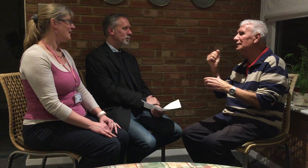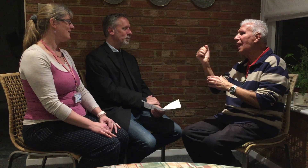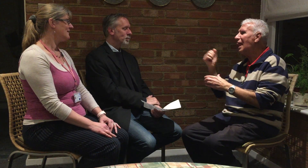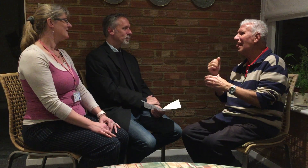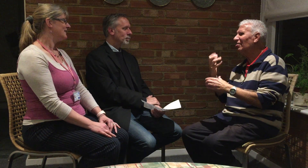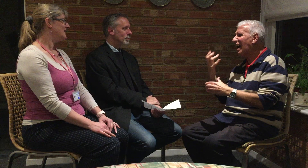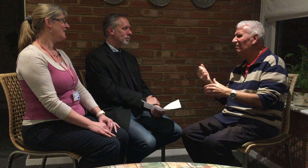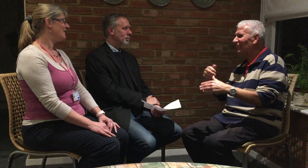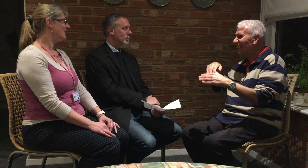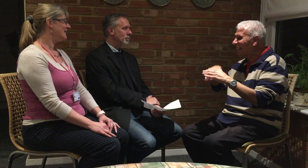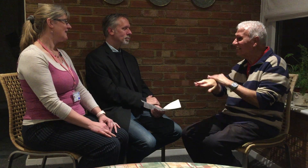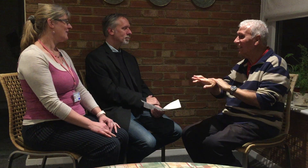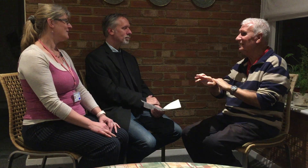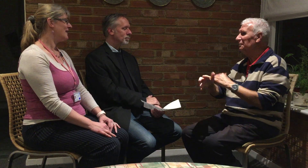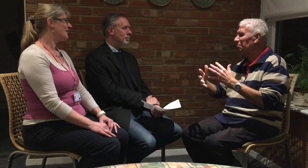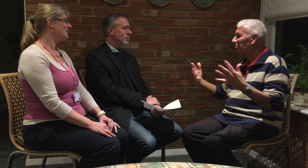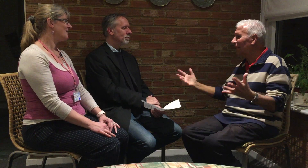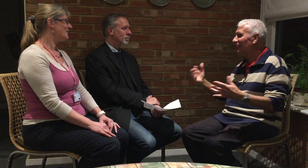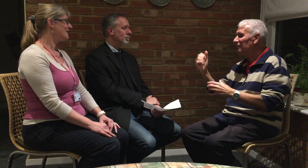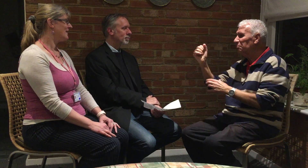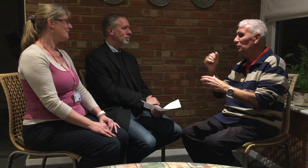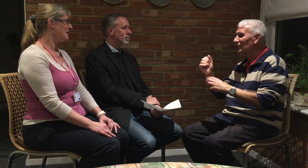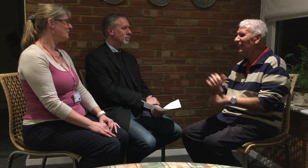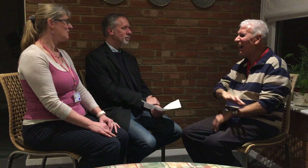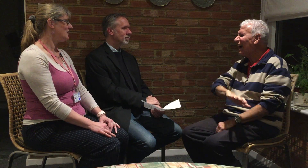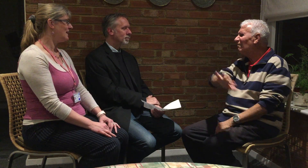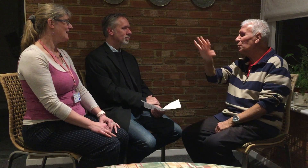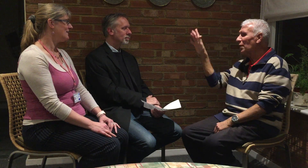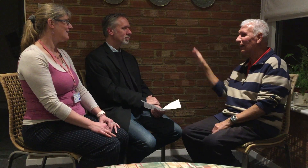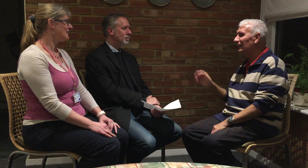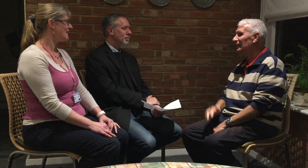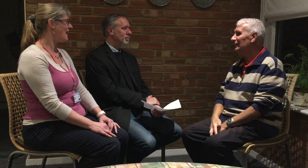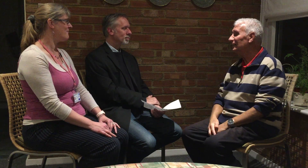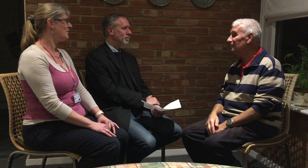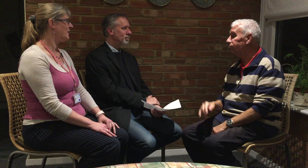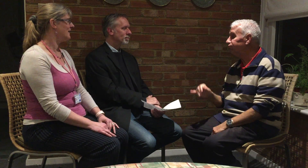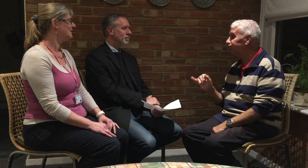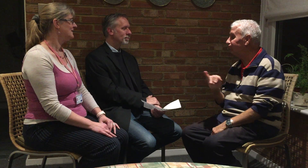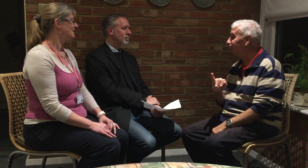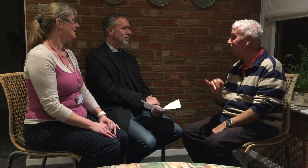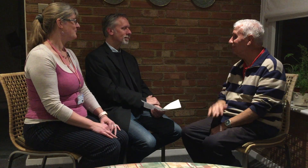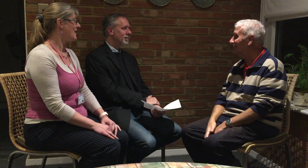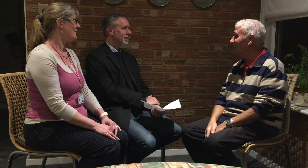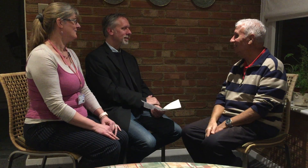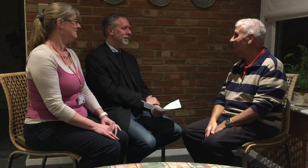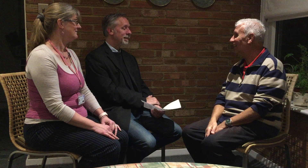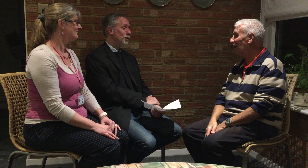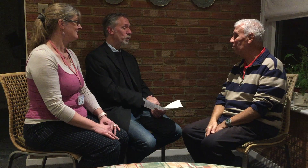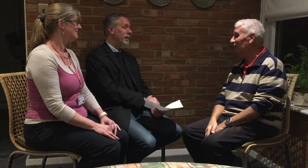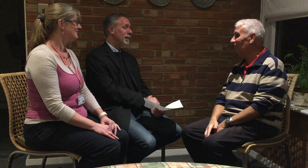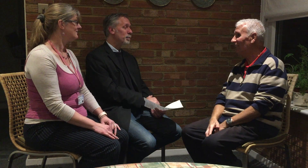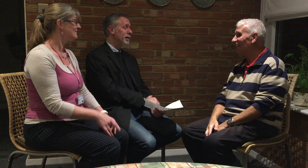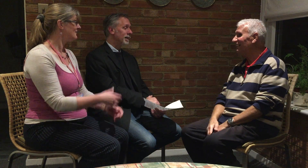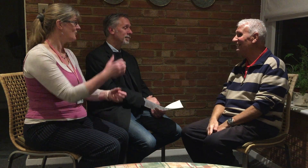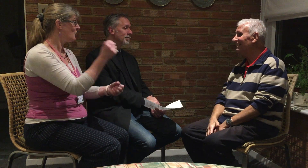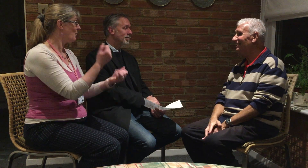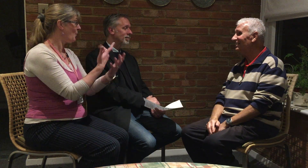Everywhere. You know, like in the hotels, you go inside the big machines, just everywhere. Wow. Did you win any money?